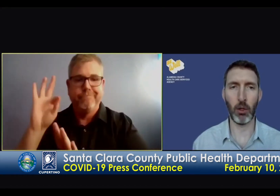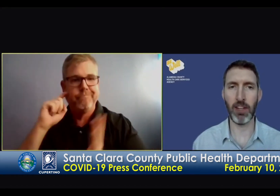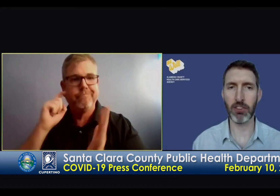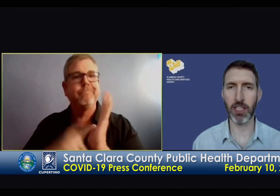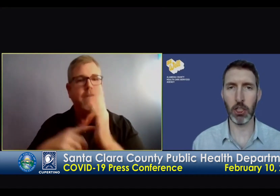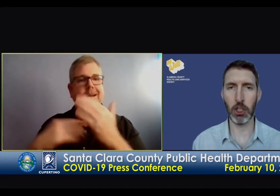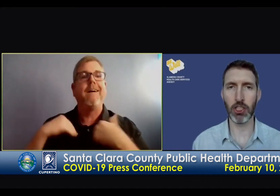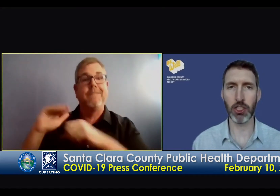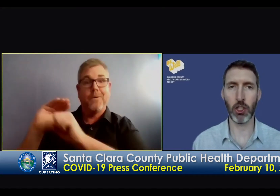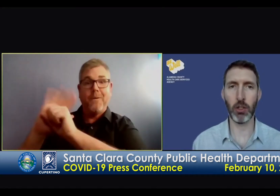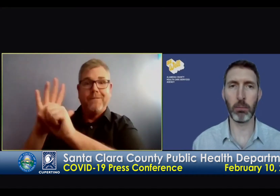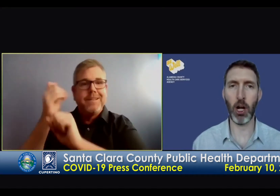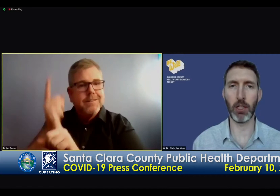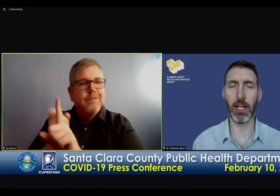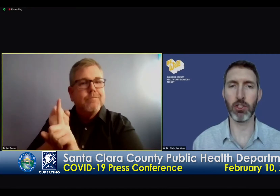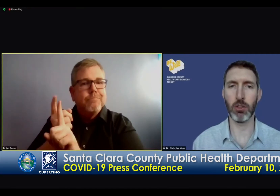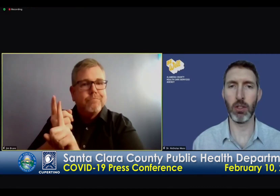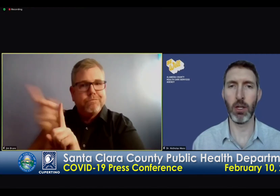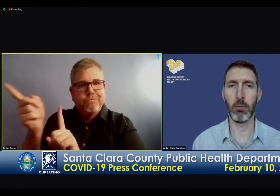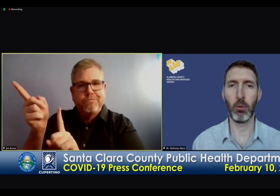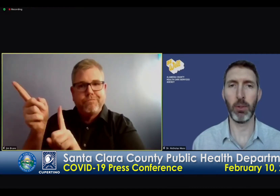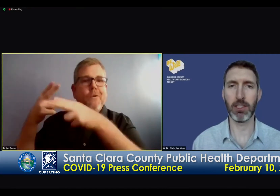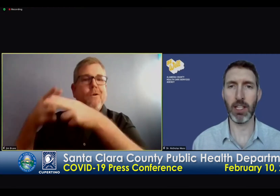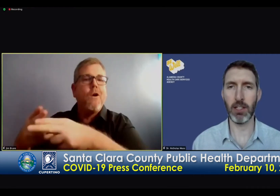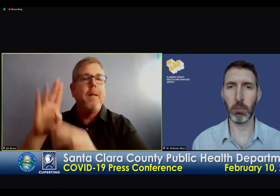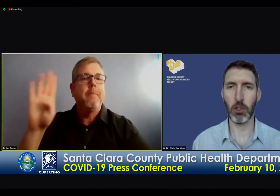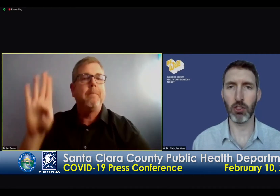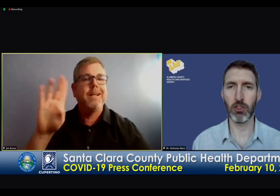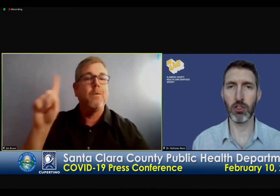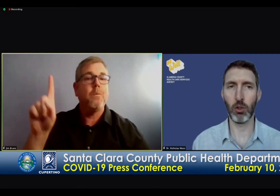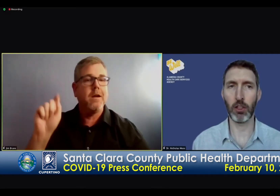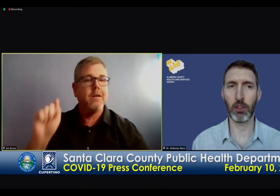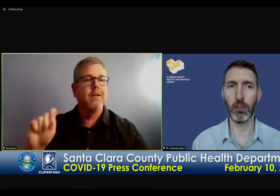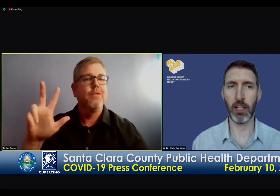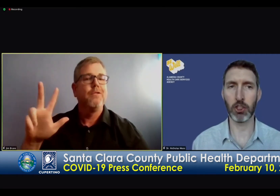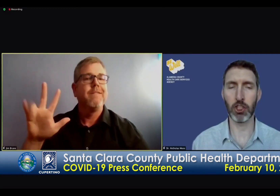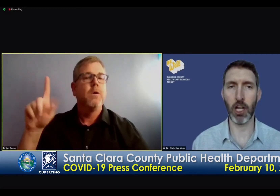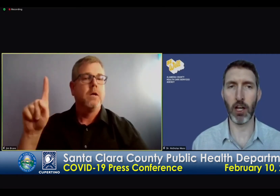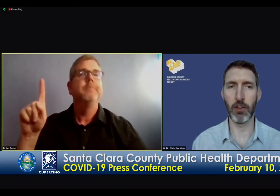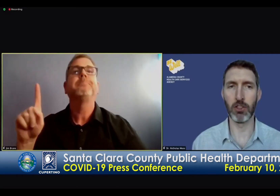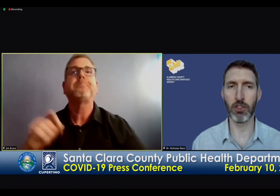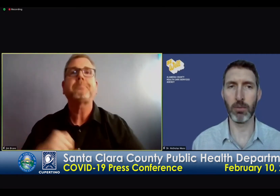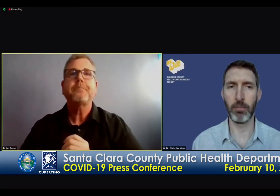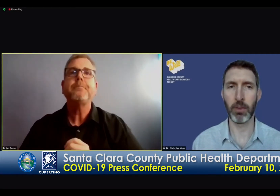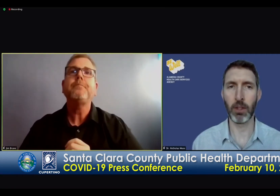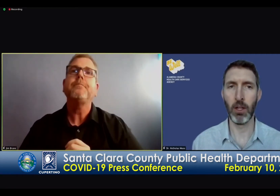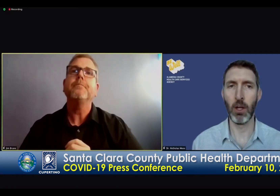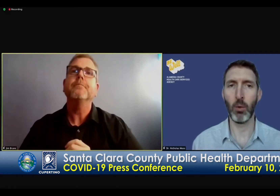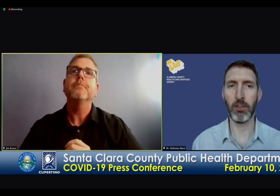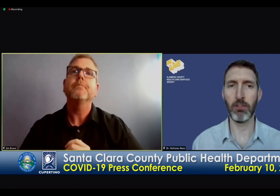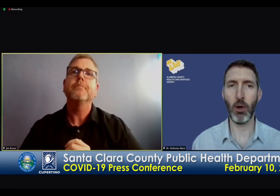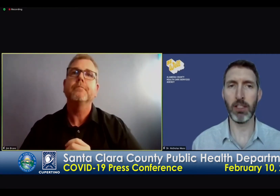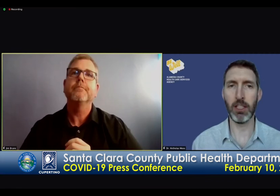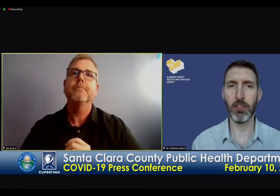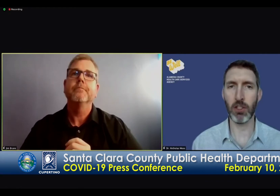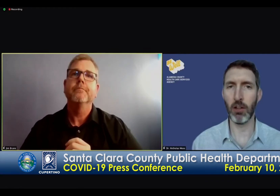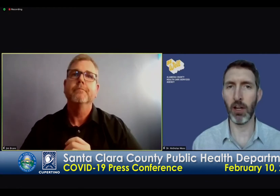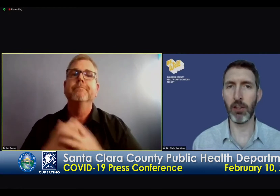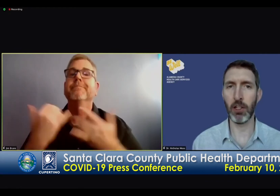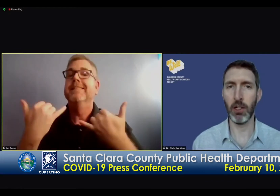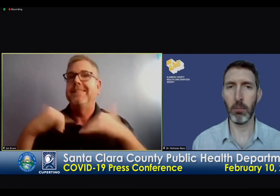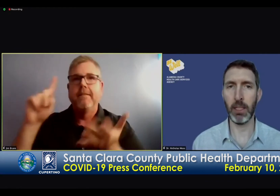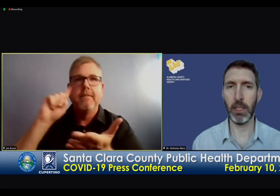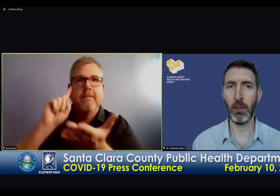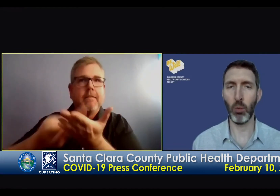Our investigation is still in progress, but we can say this person is no longer infectious to others. We have no evidence of